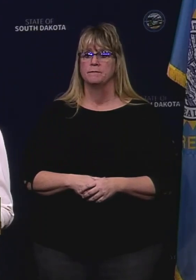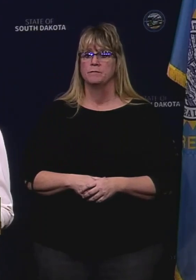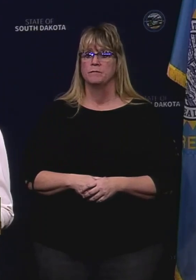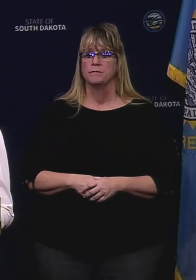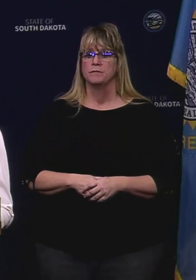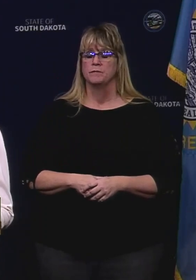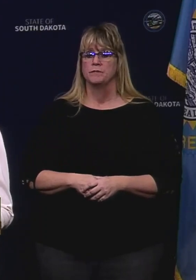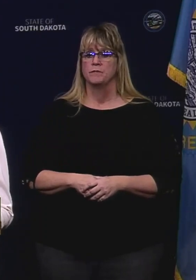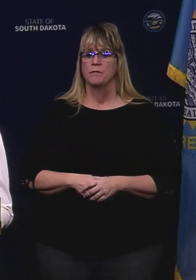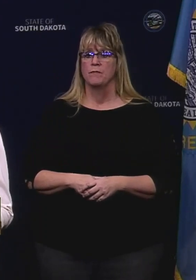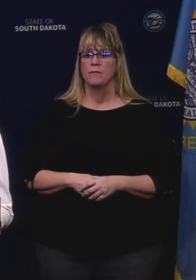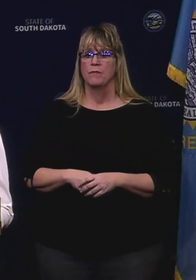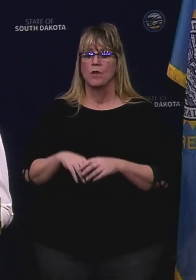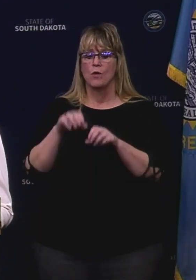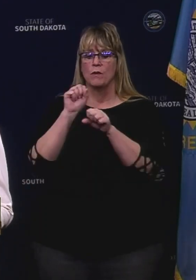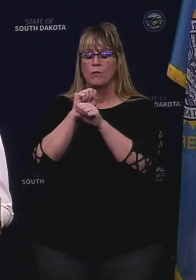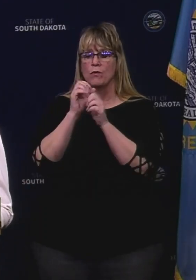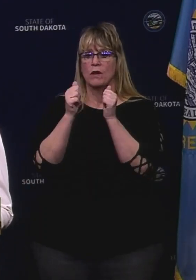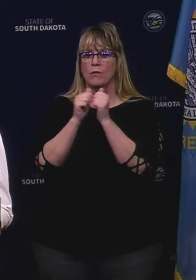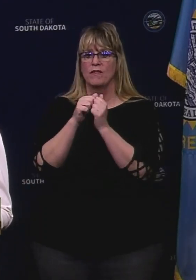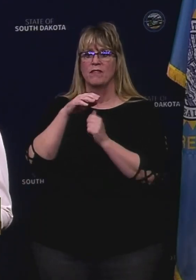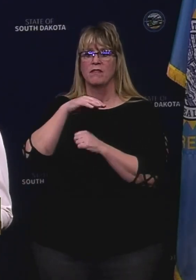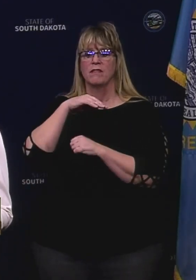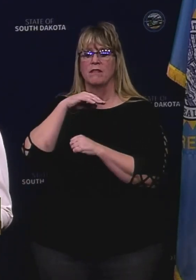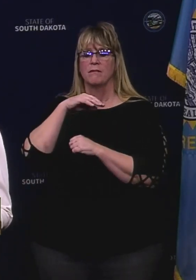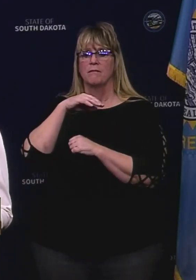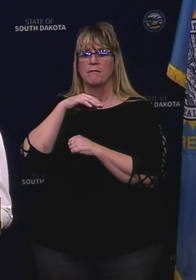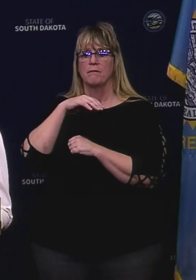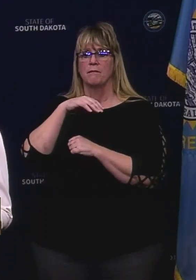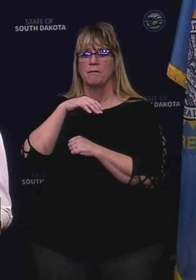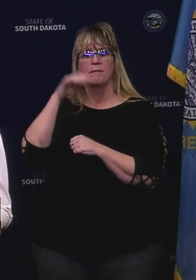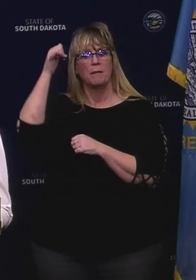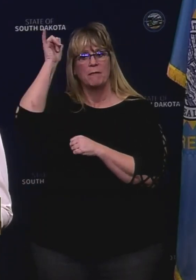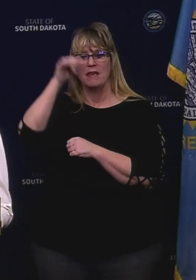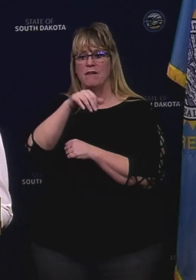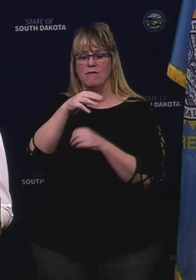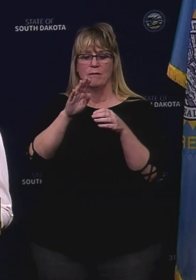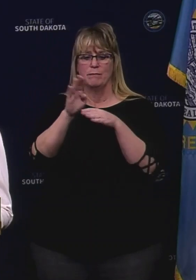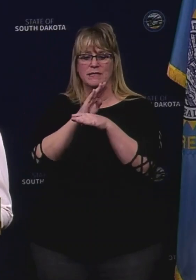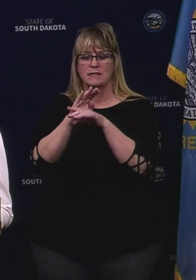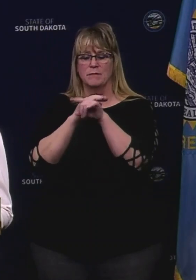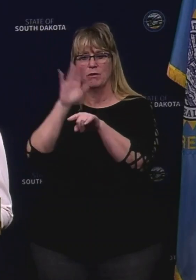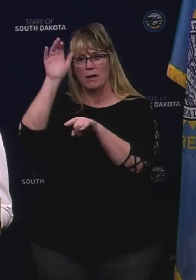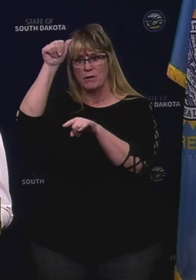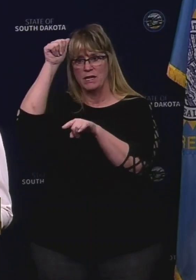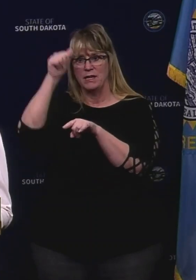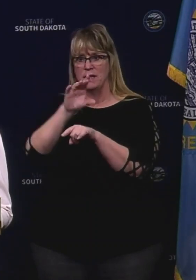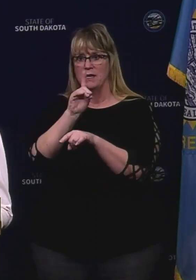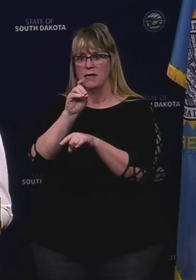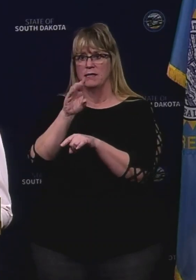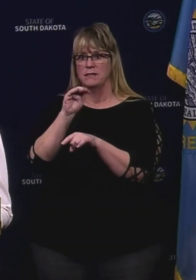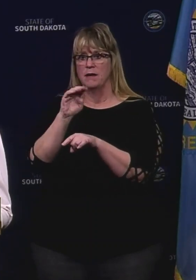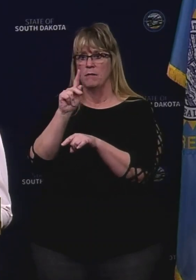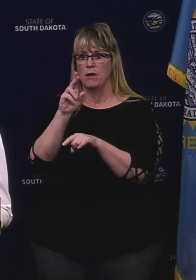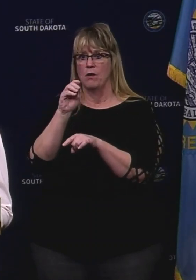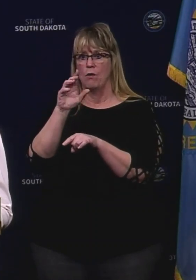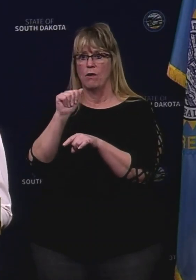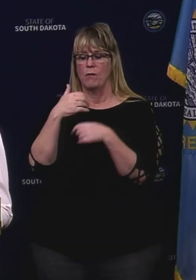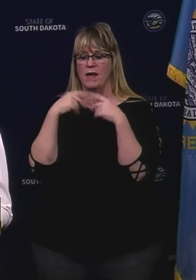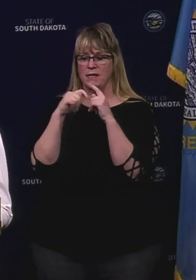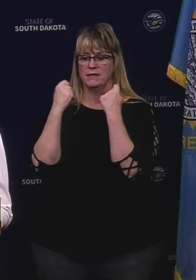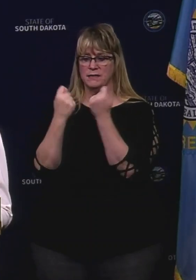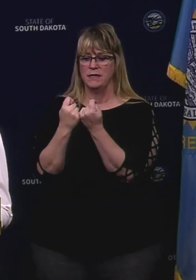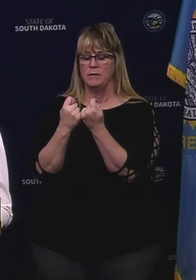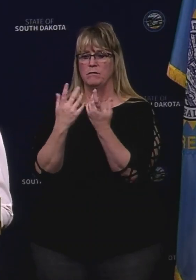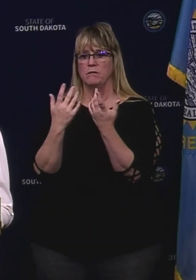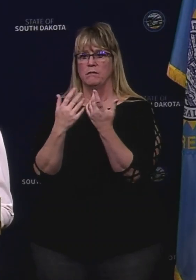very actively with the Dakota beef plant, as we talked about last week. So we had a team that was comprised of Department